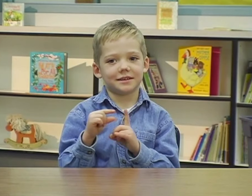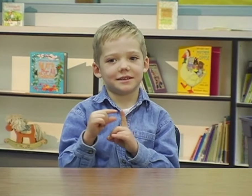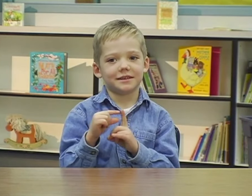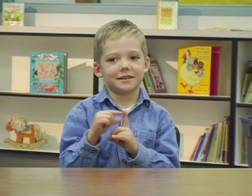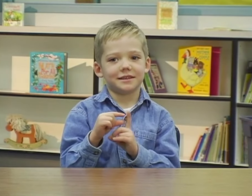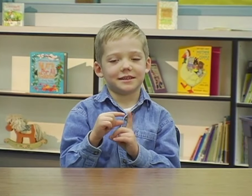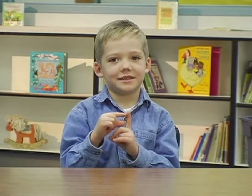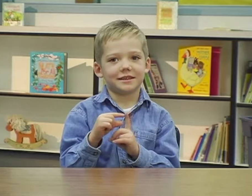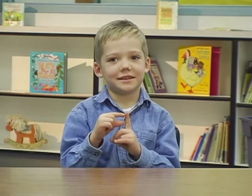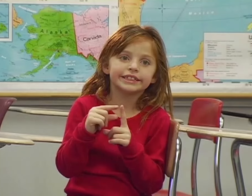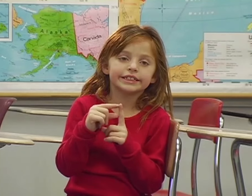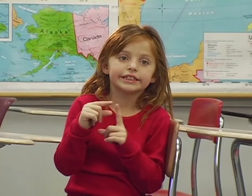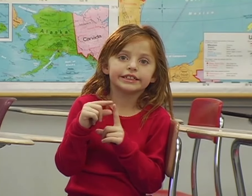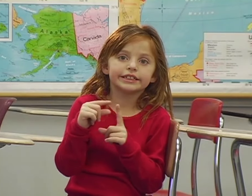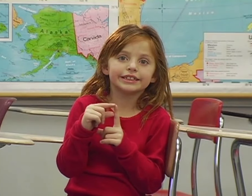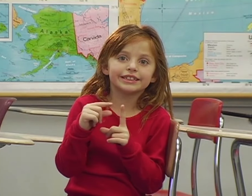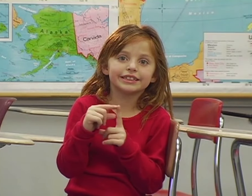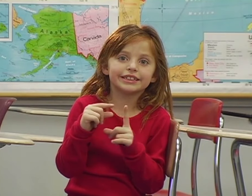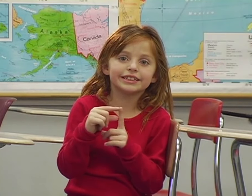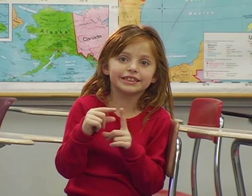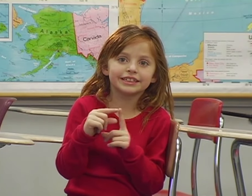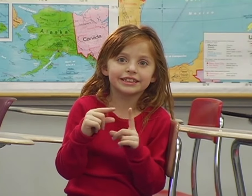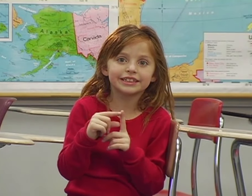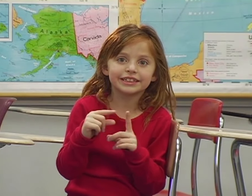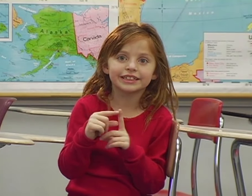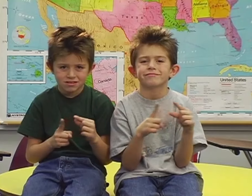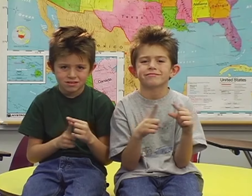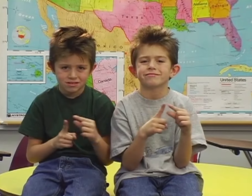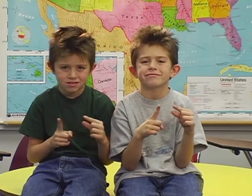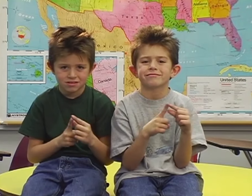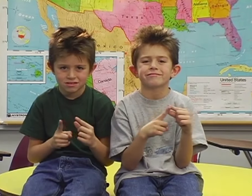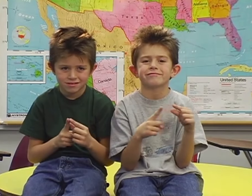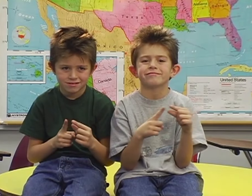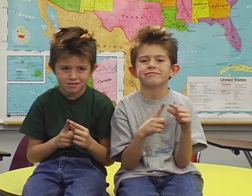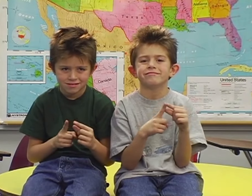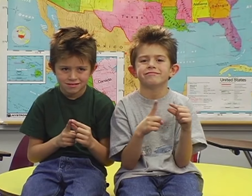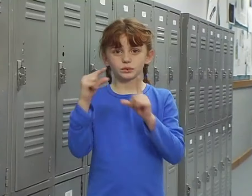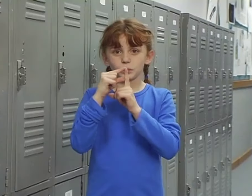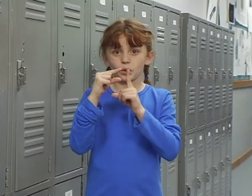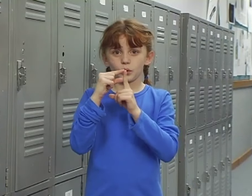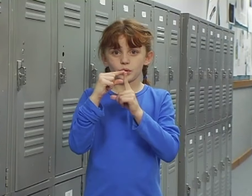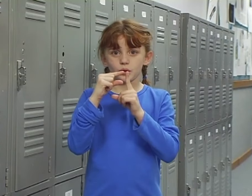Show the word. Word.